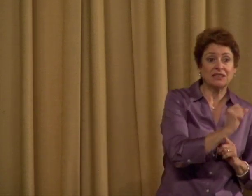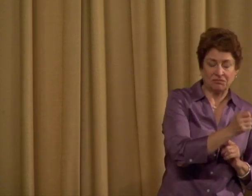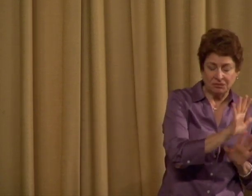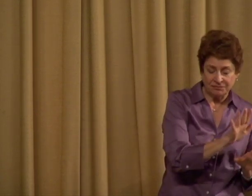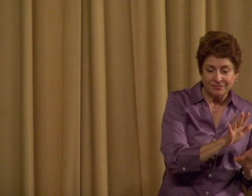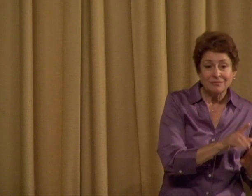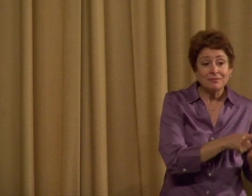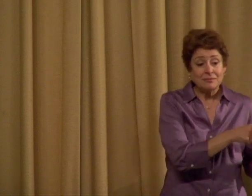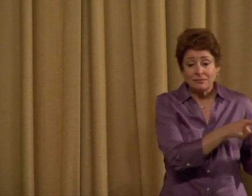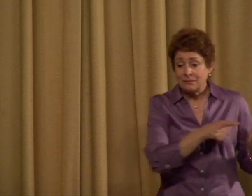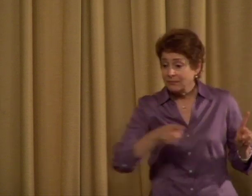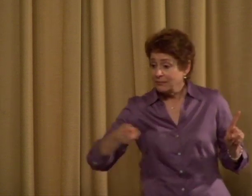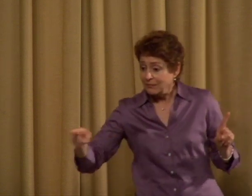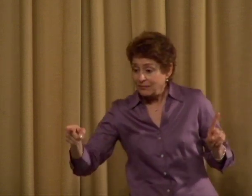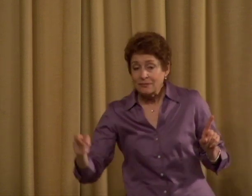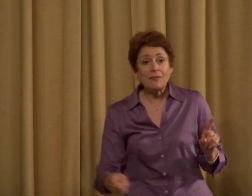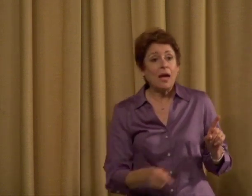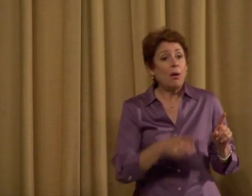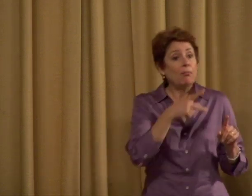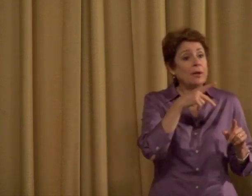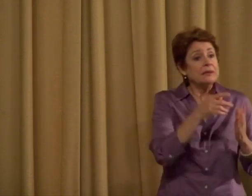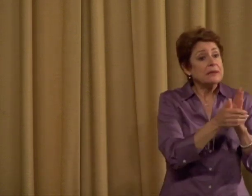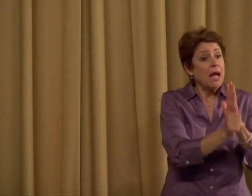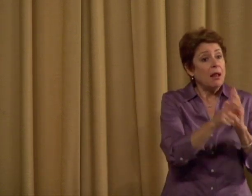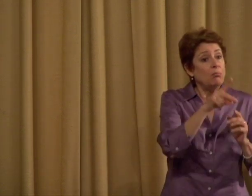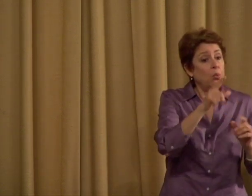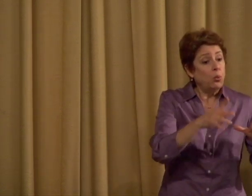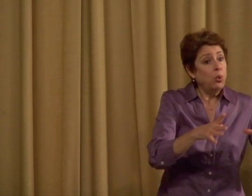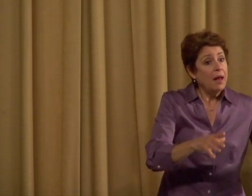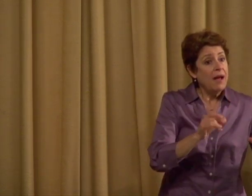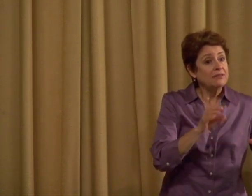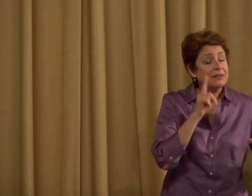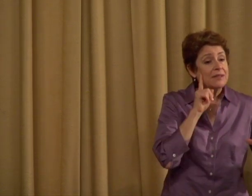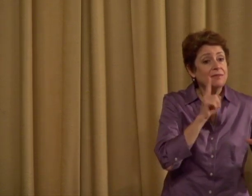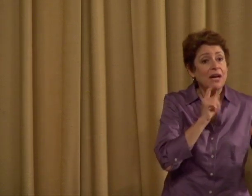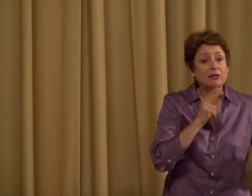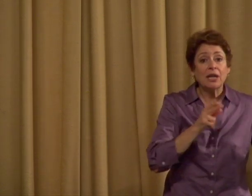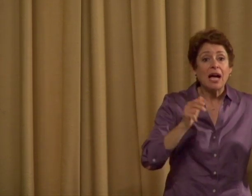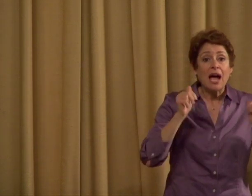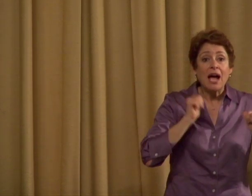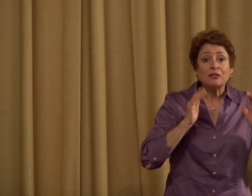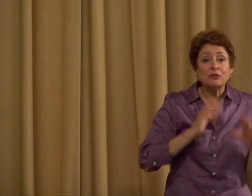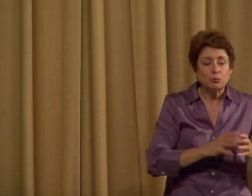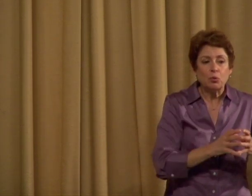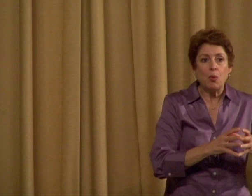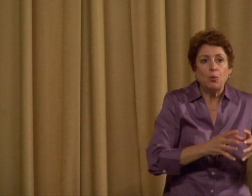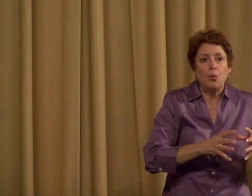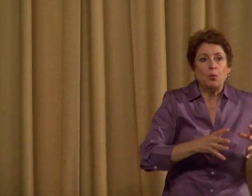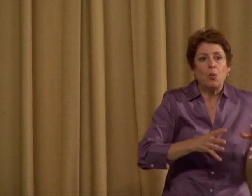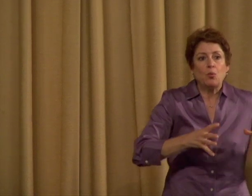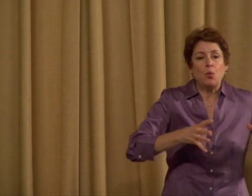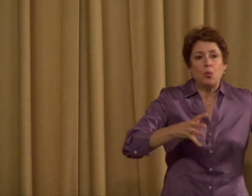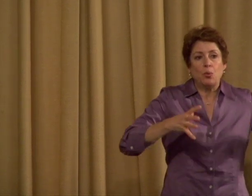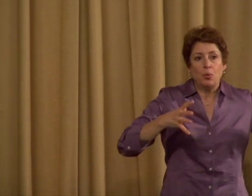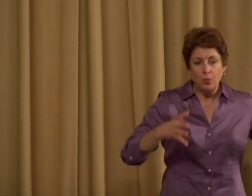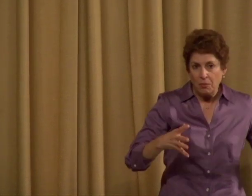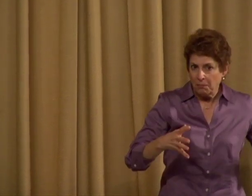Now that happened in the 70s, and since that time, there's been a pool of deaf actors, which has